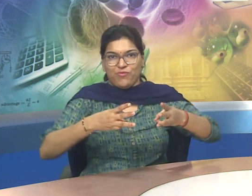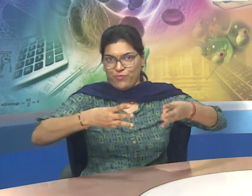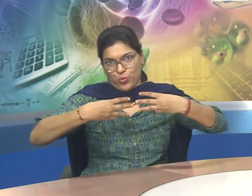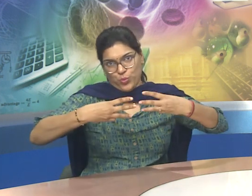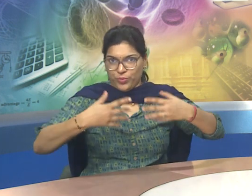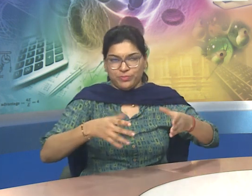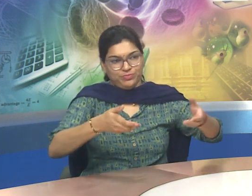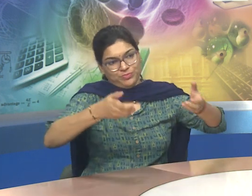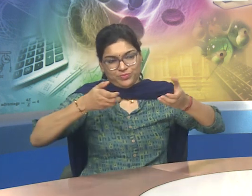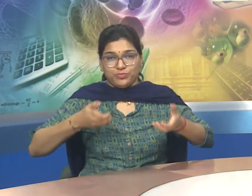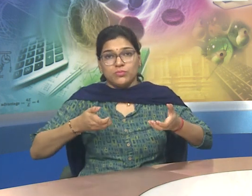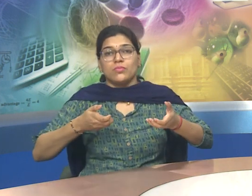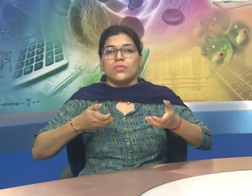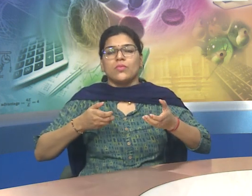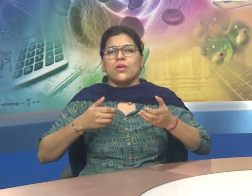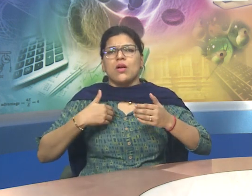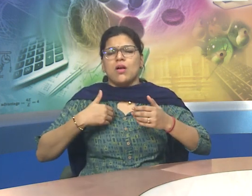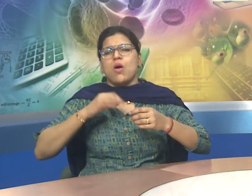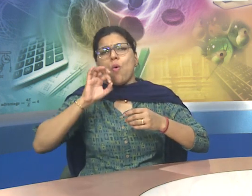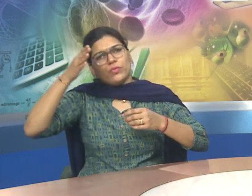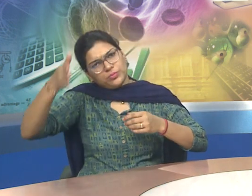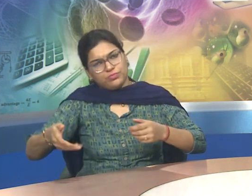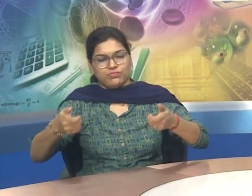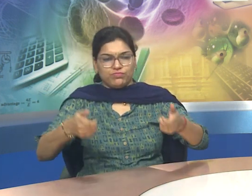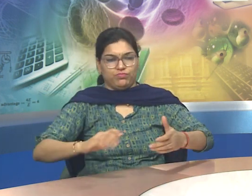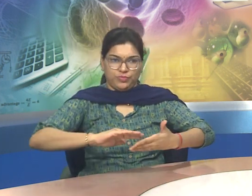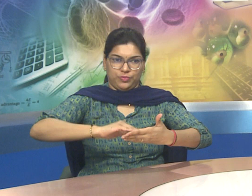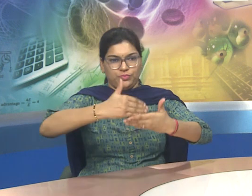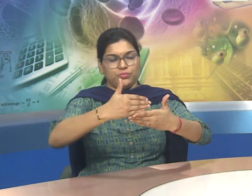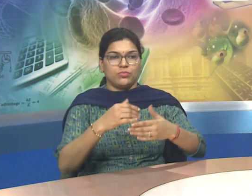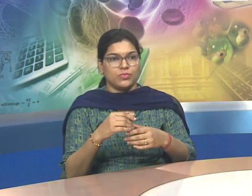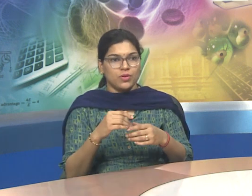which make our laptop or desktop powerful, but